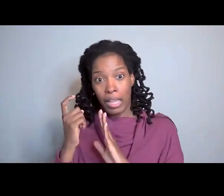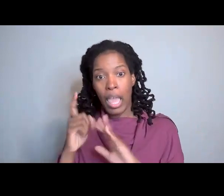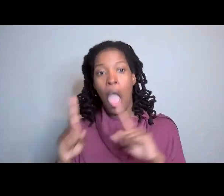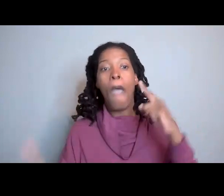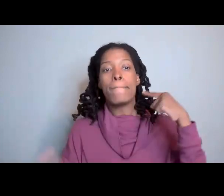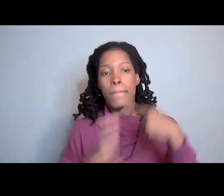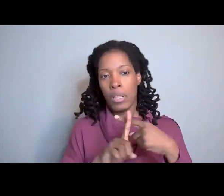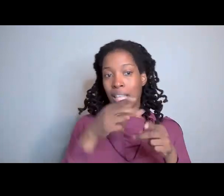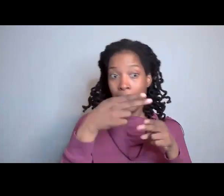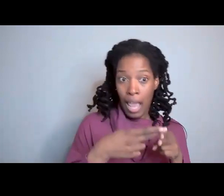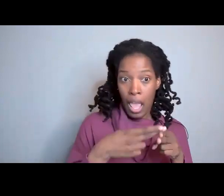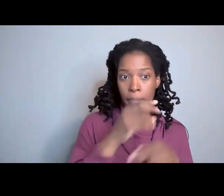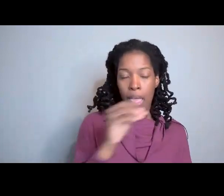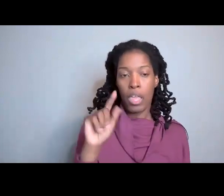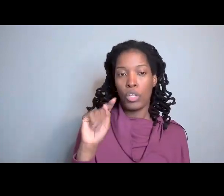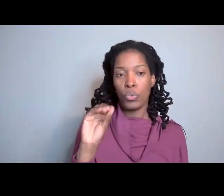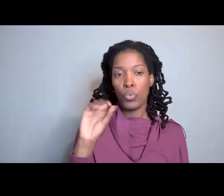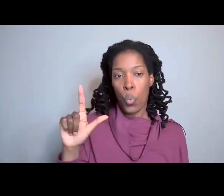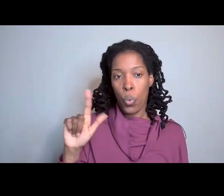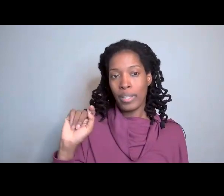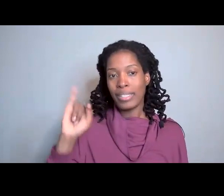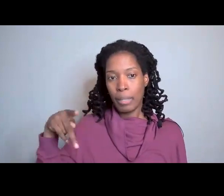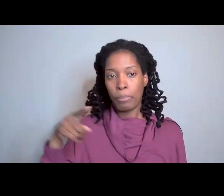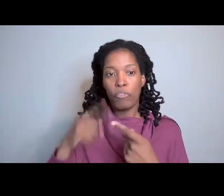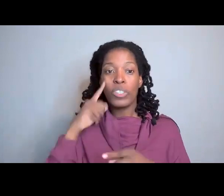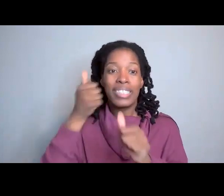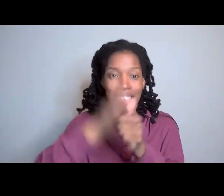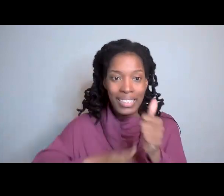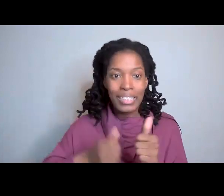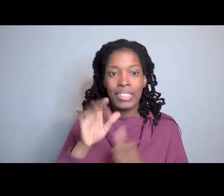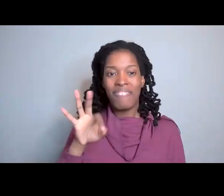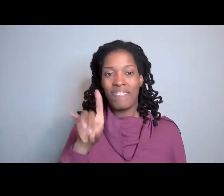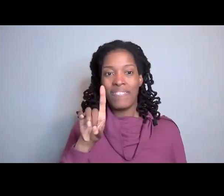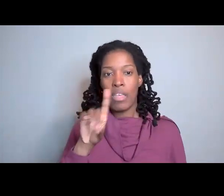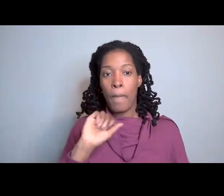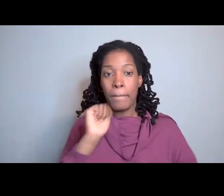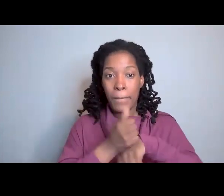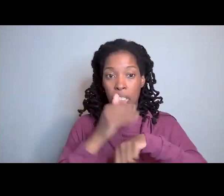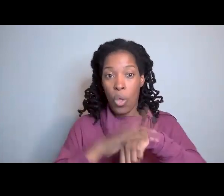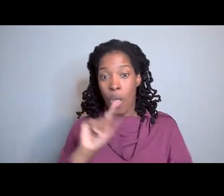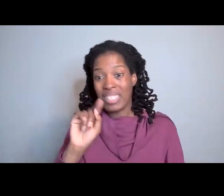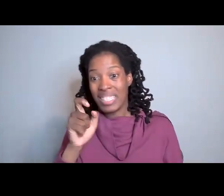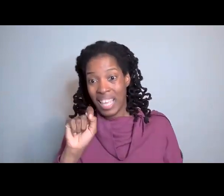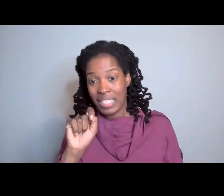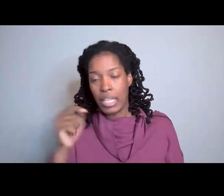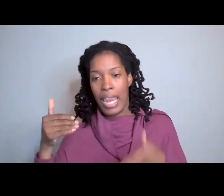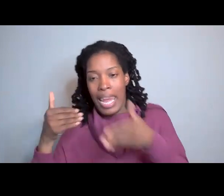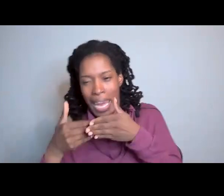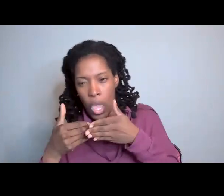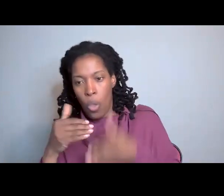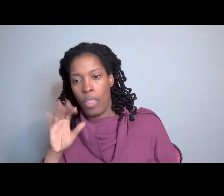to each field based on text near the field. So if you're adding a